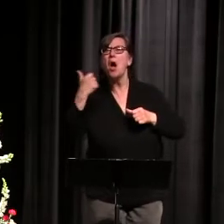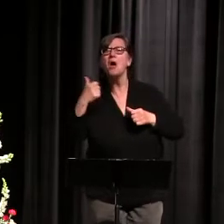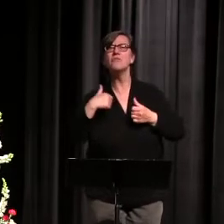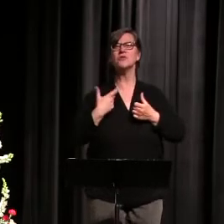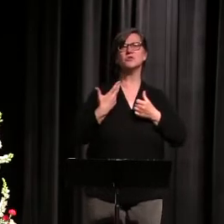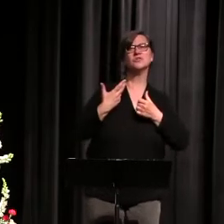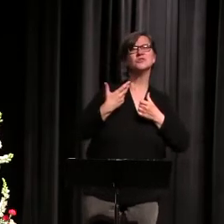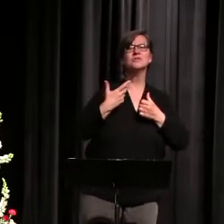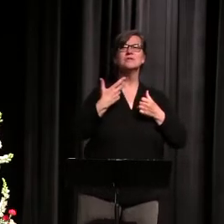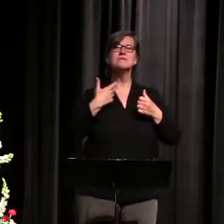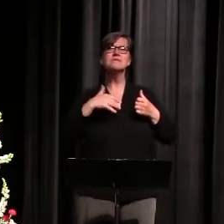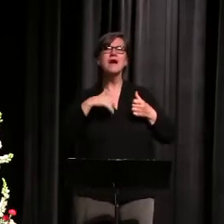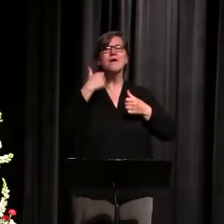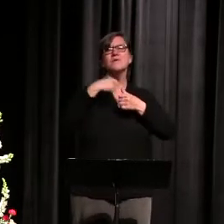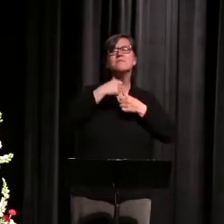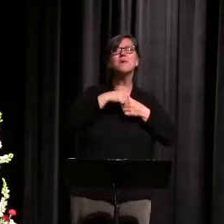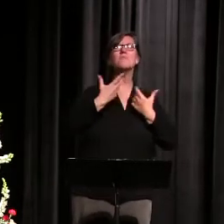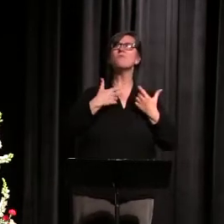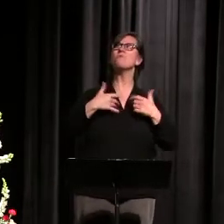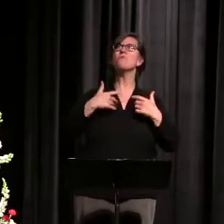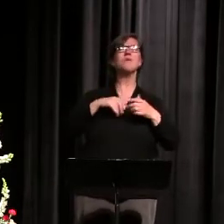to win the coveted Raider Cup.